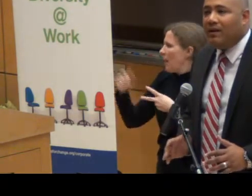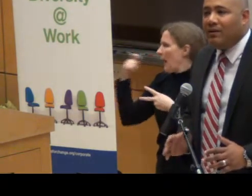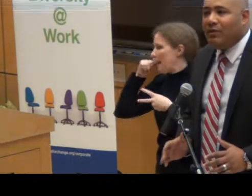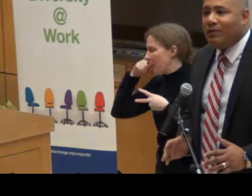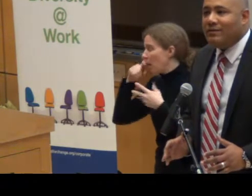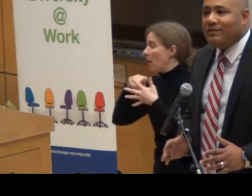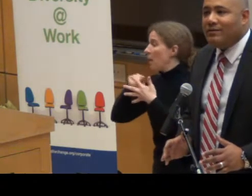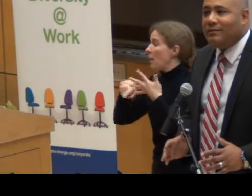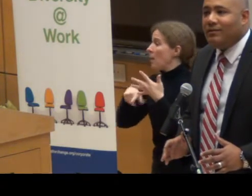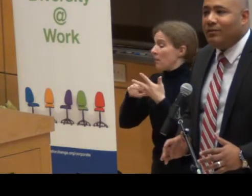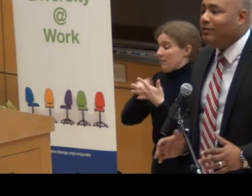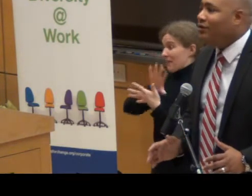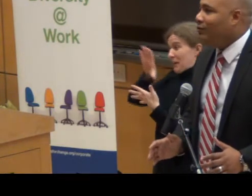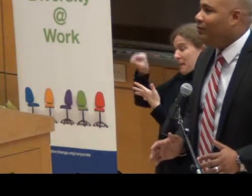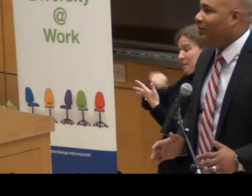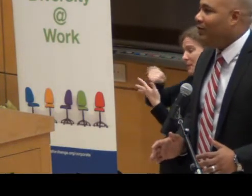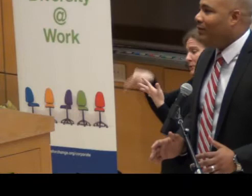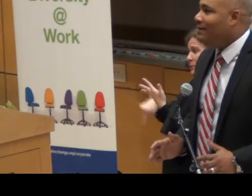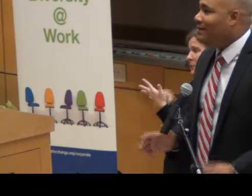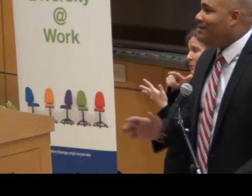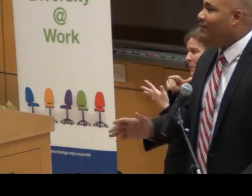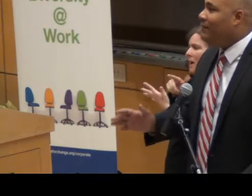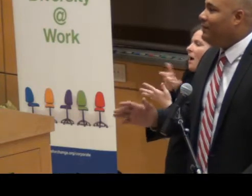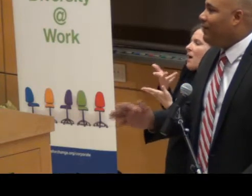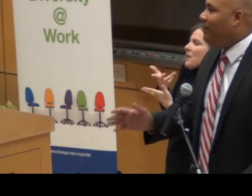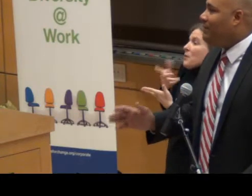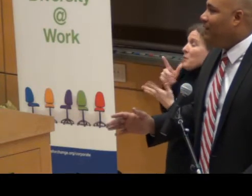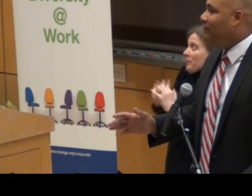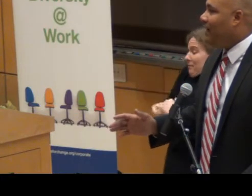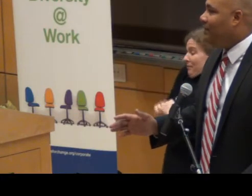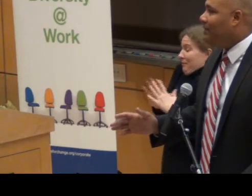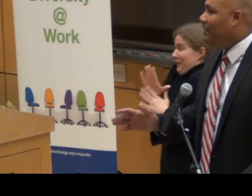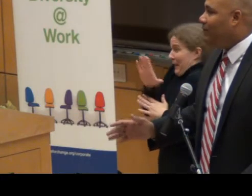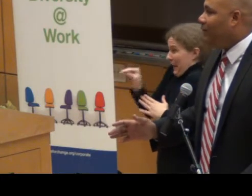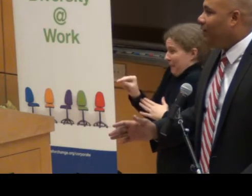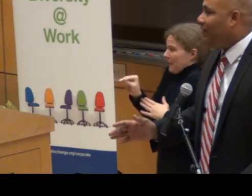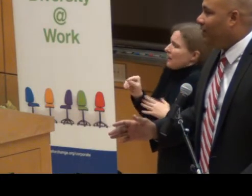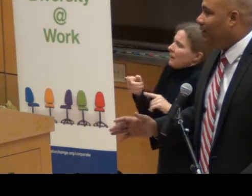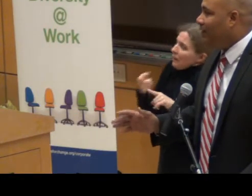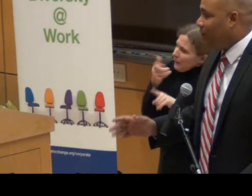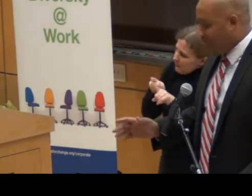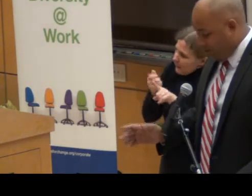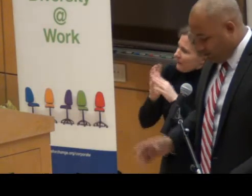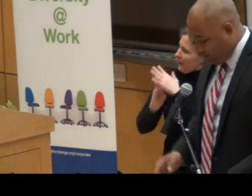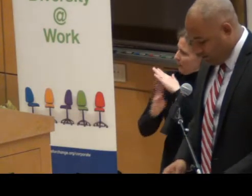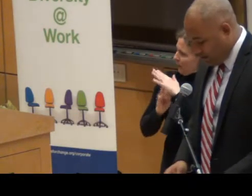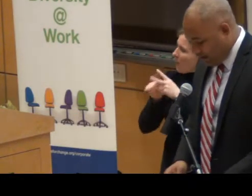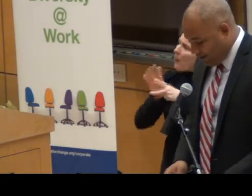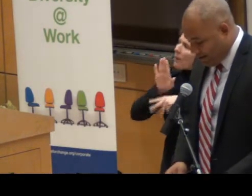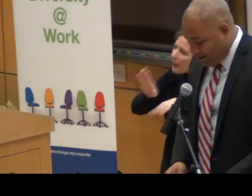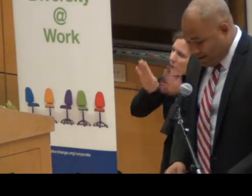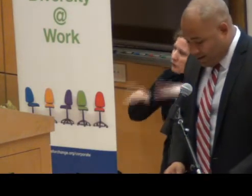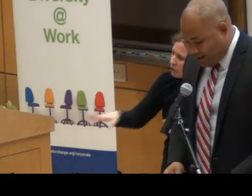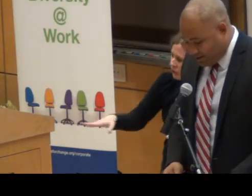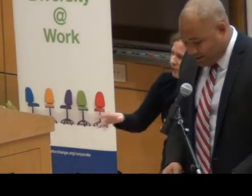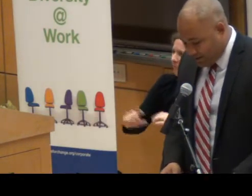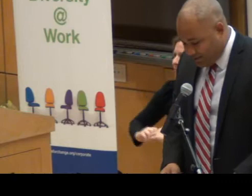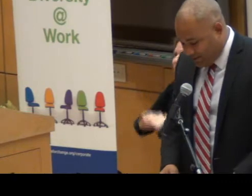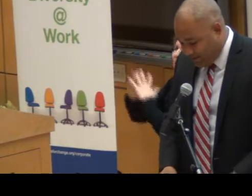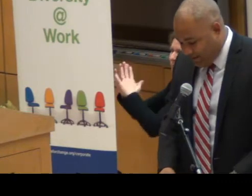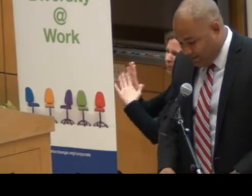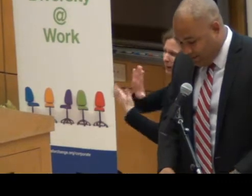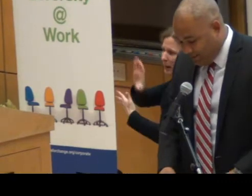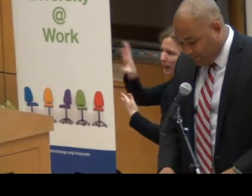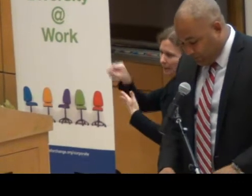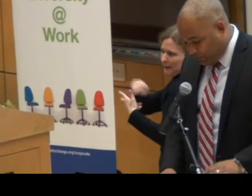founded by immigrants or the children of immigrants. It's 7 of the top 10 brands in North America, which I think is interesting. The